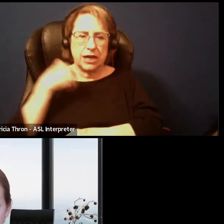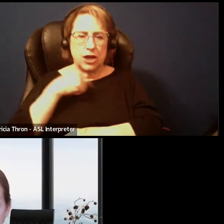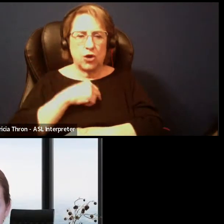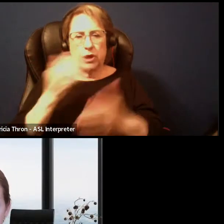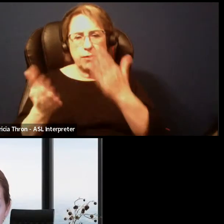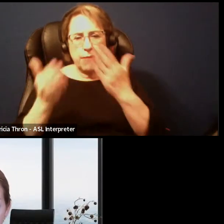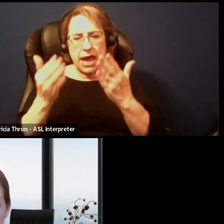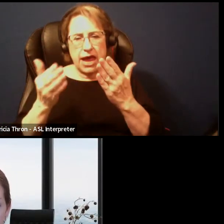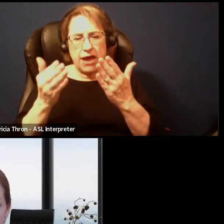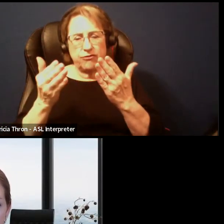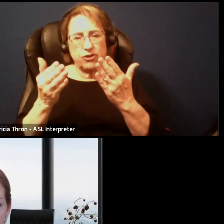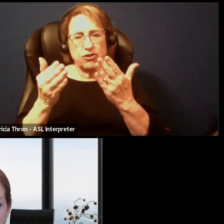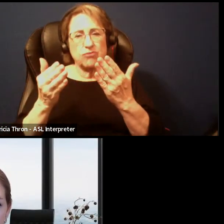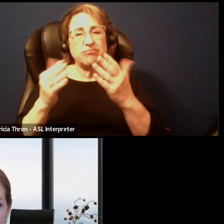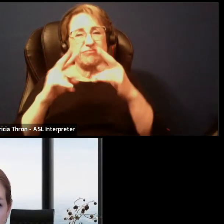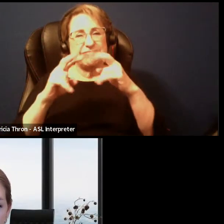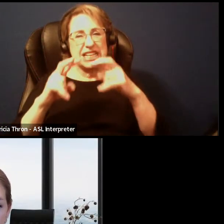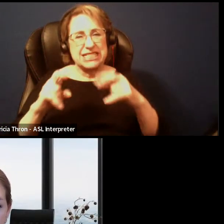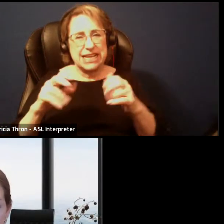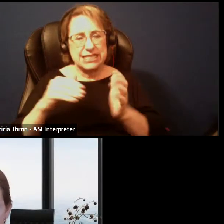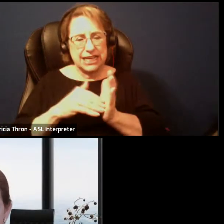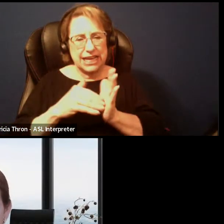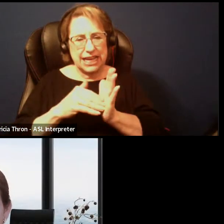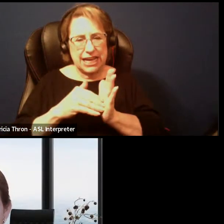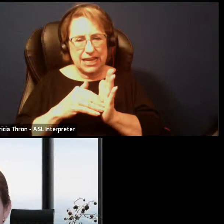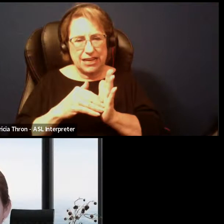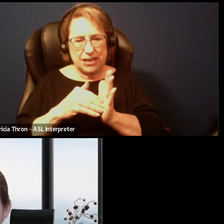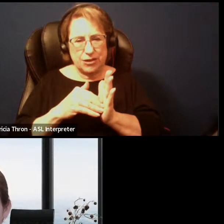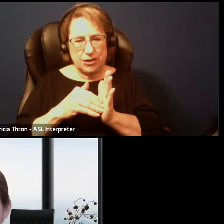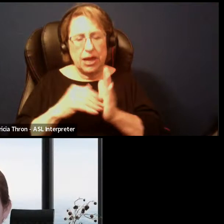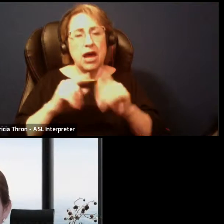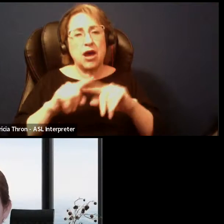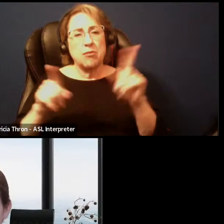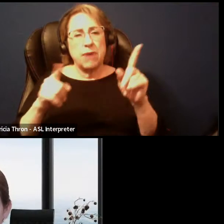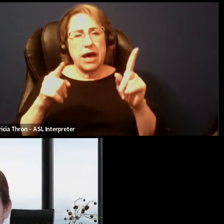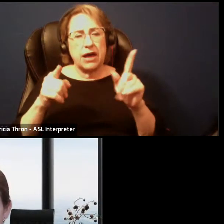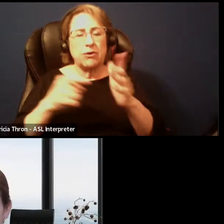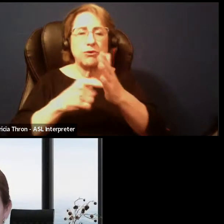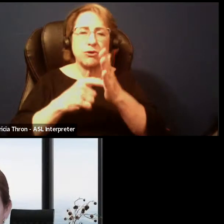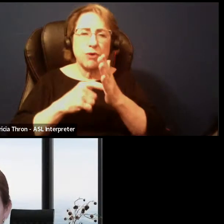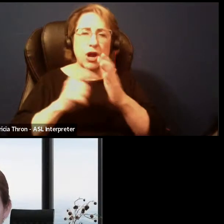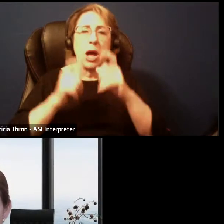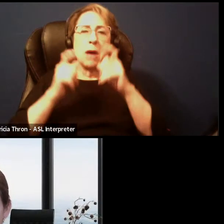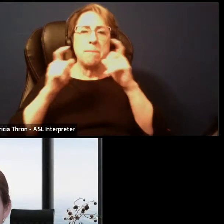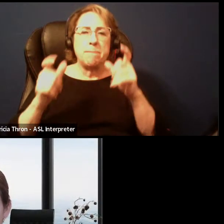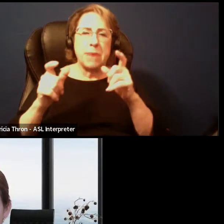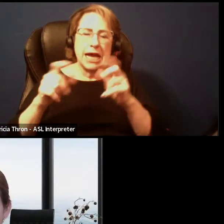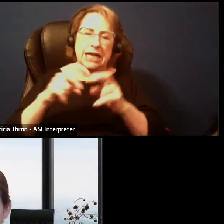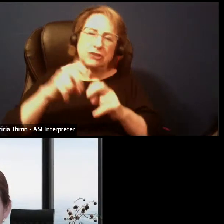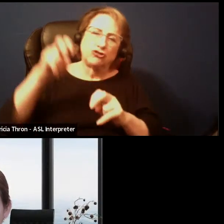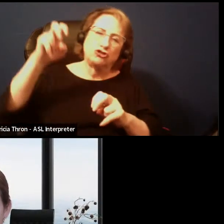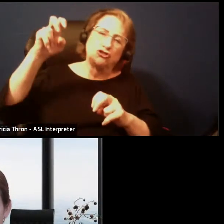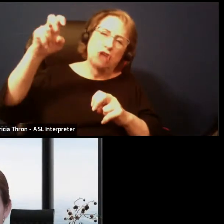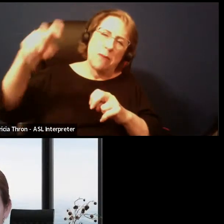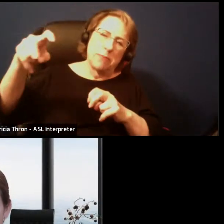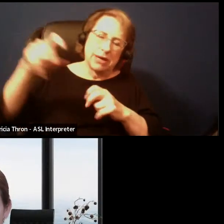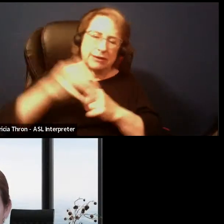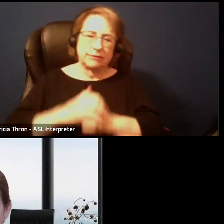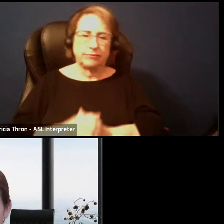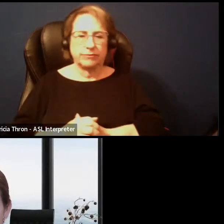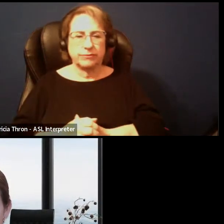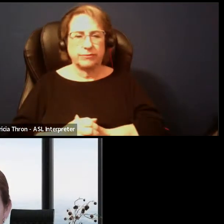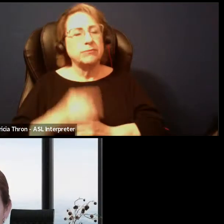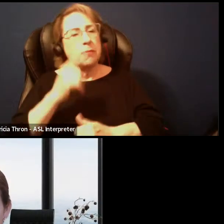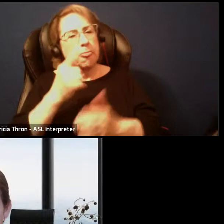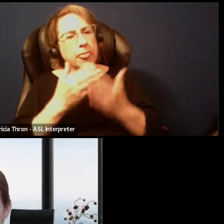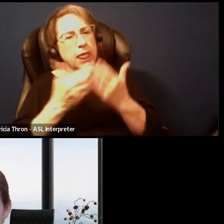to reassess where we are, but it would take, I think, a pretty big jump for us to not really recommend moving forward. Well, one of the things that